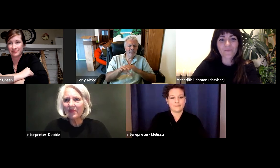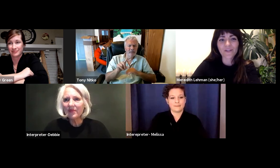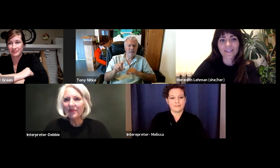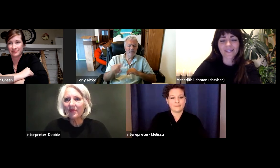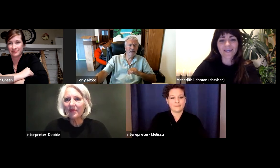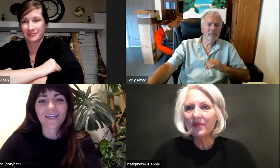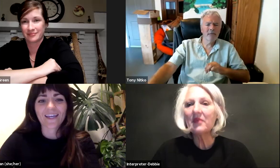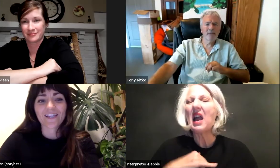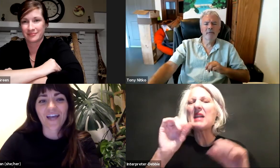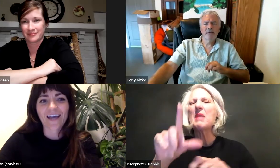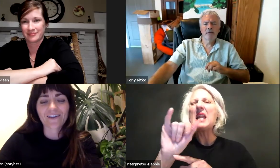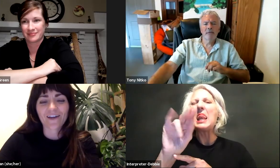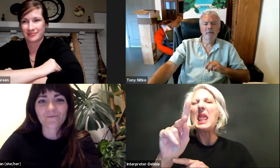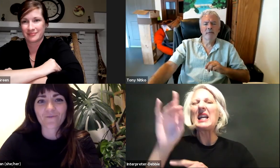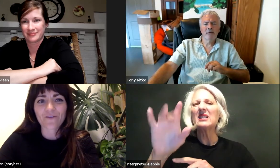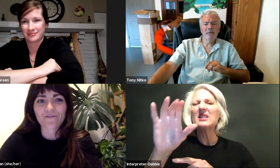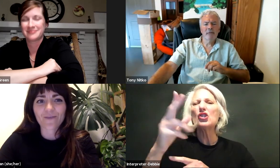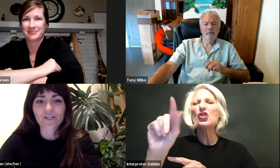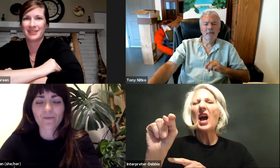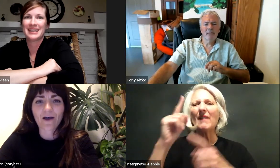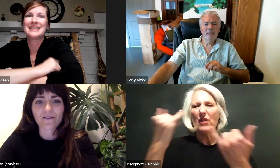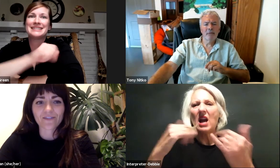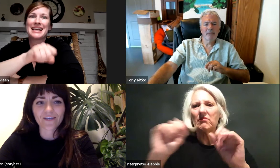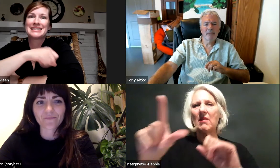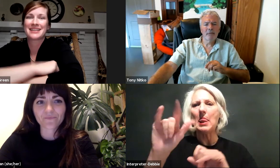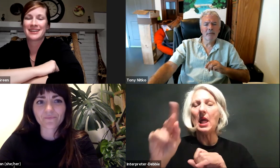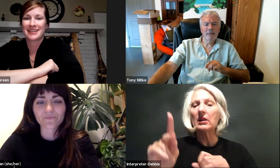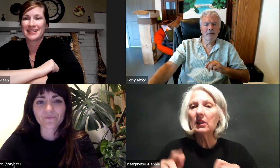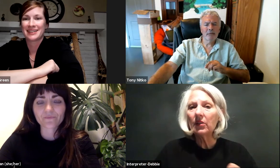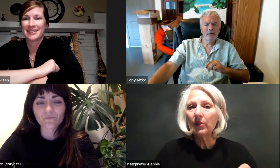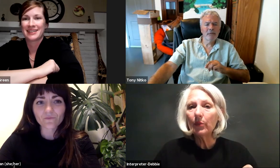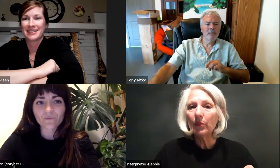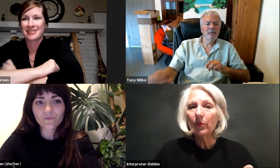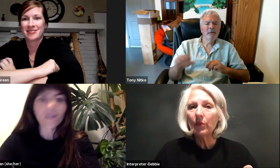I can put a link in the chat for more And information. is there admission?